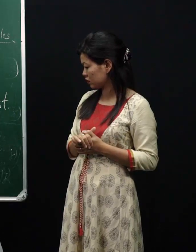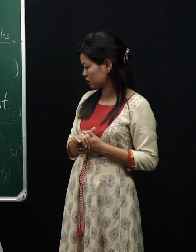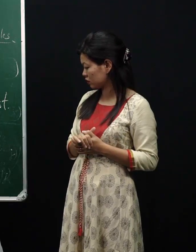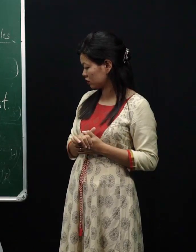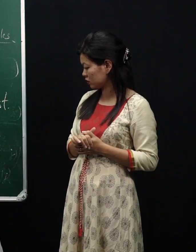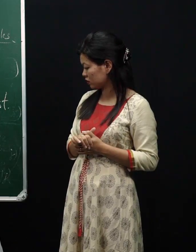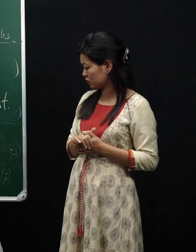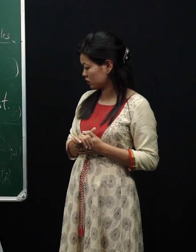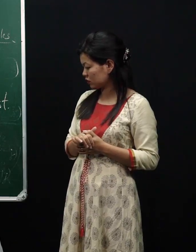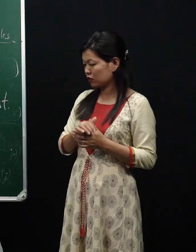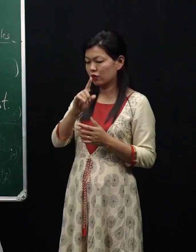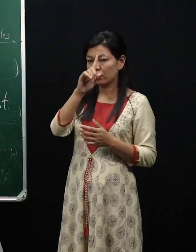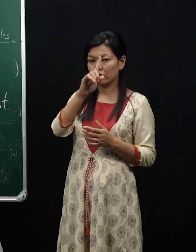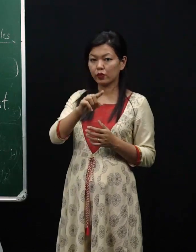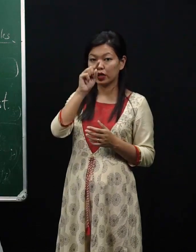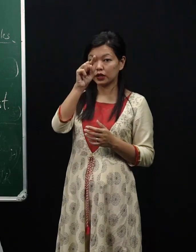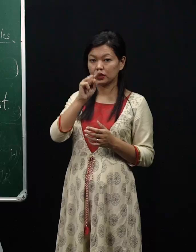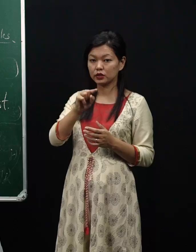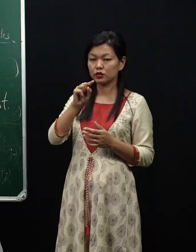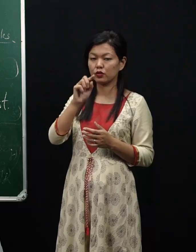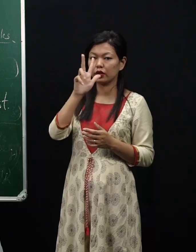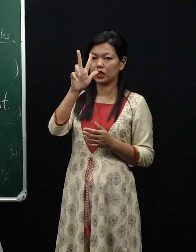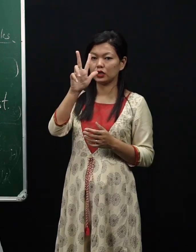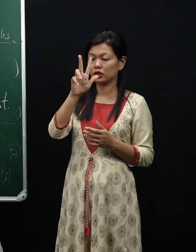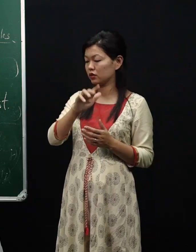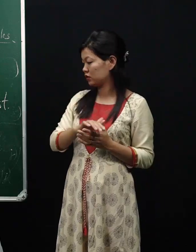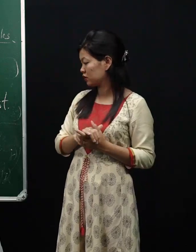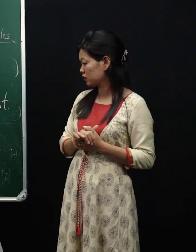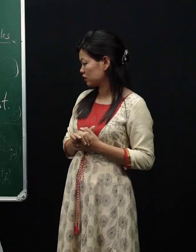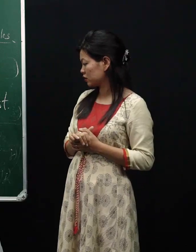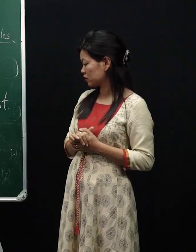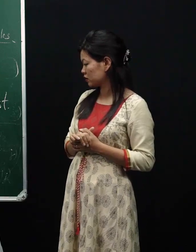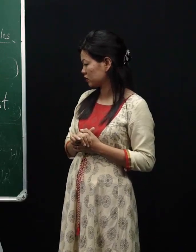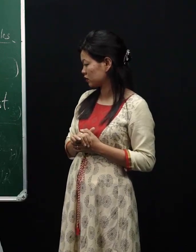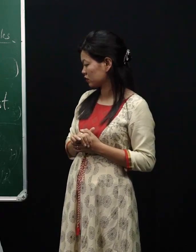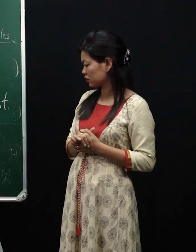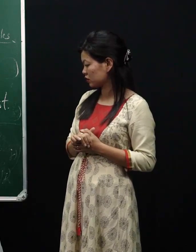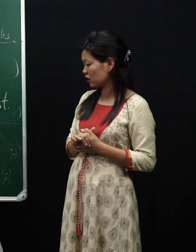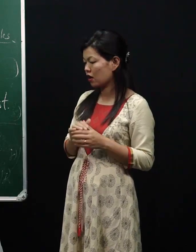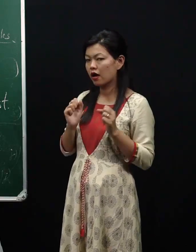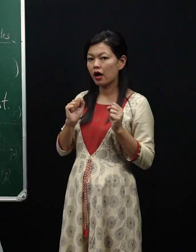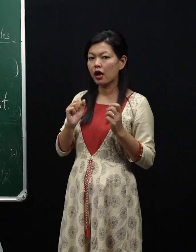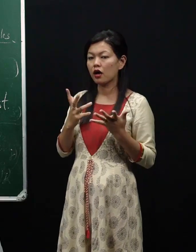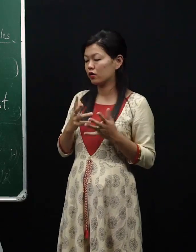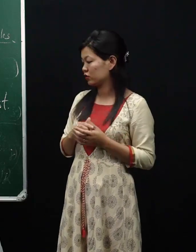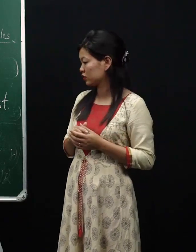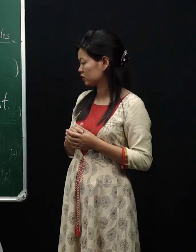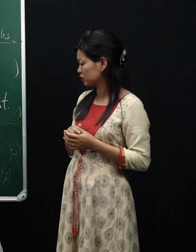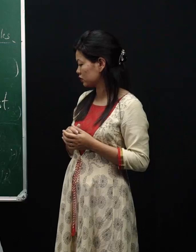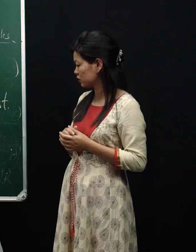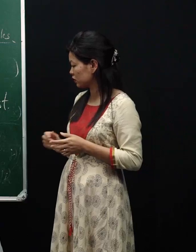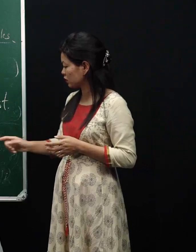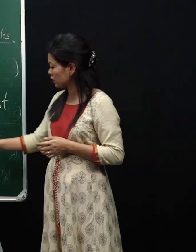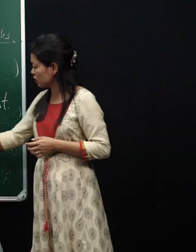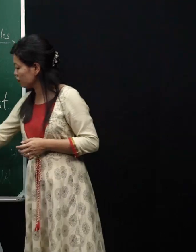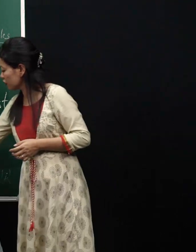2, 1, 2, 8. That means in a water, okay, in a water, 1 gram of hydrogen is reacting with